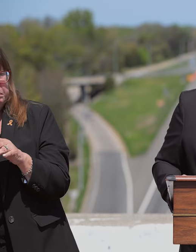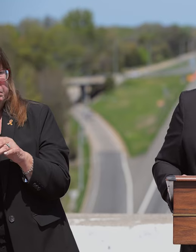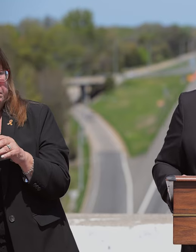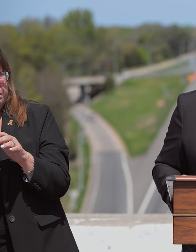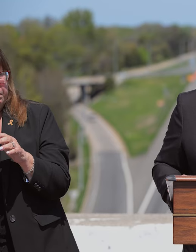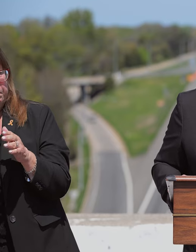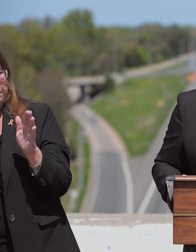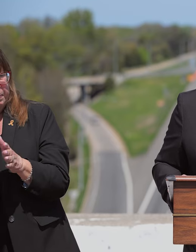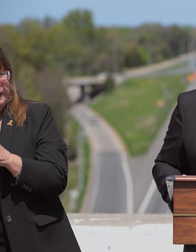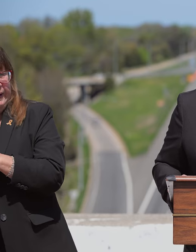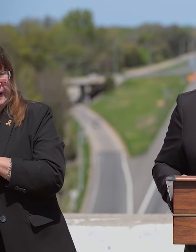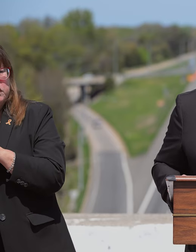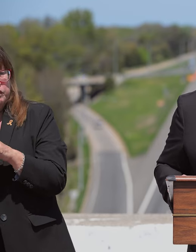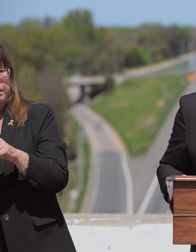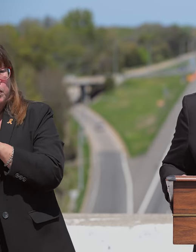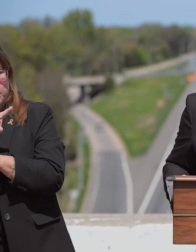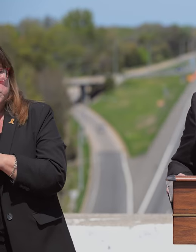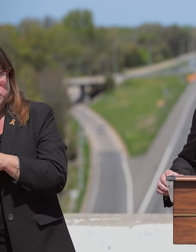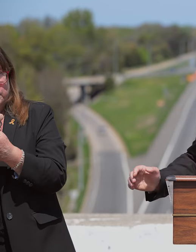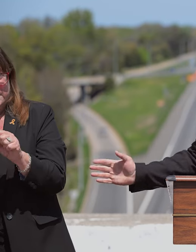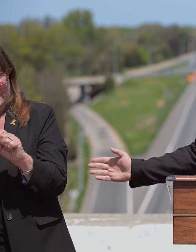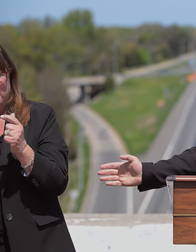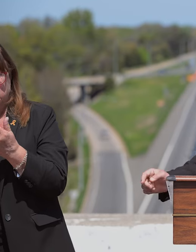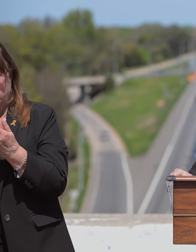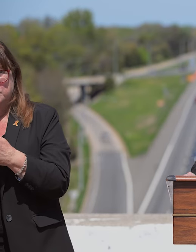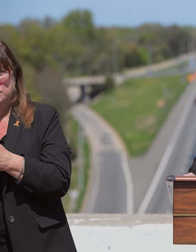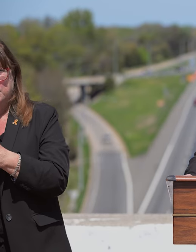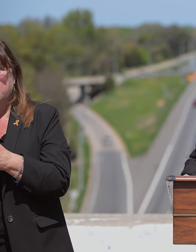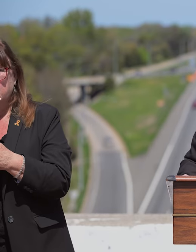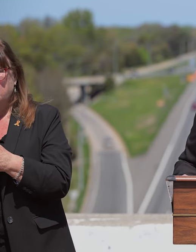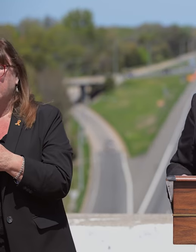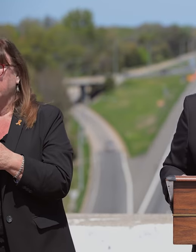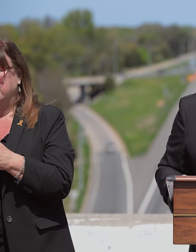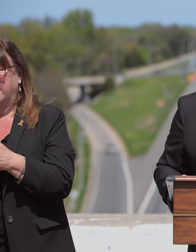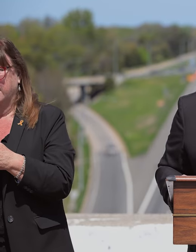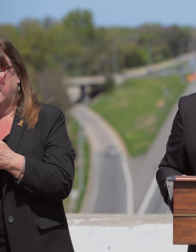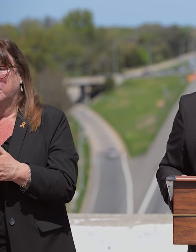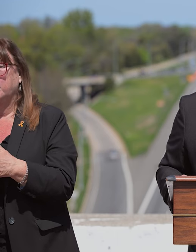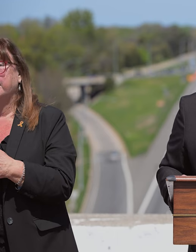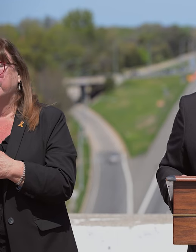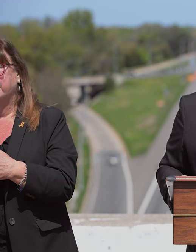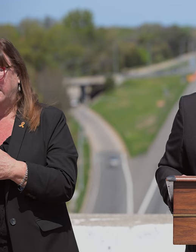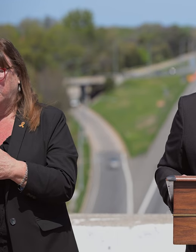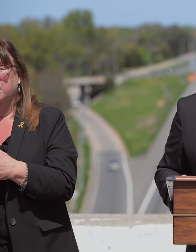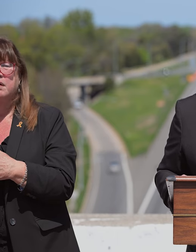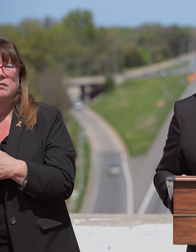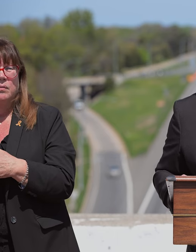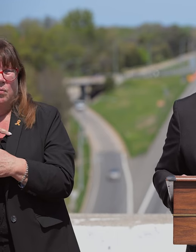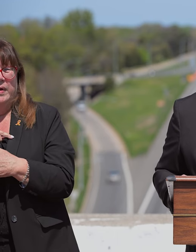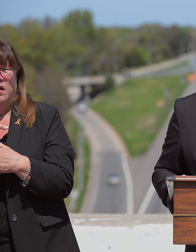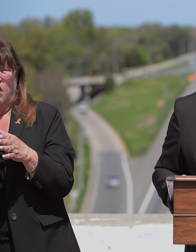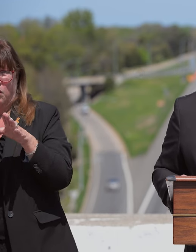Safety Group that was chaired by our amazing Lieutenant Governor Miller. We're closing